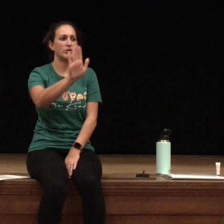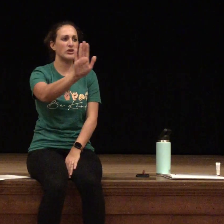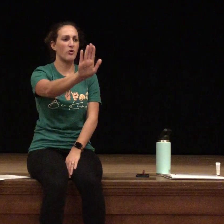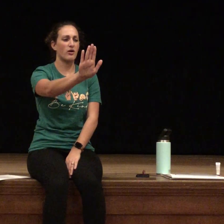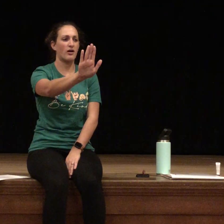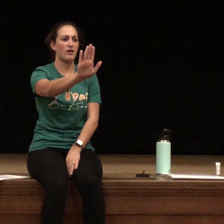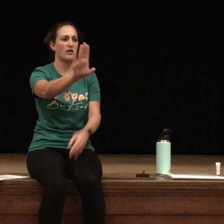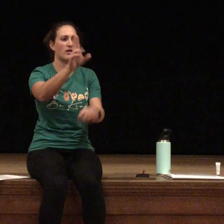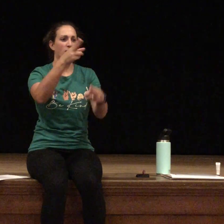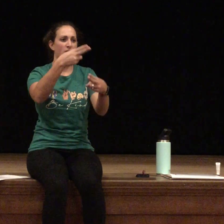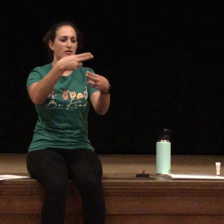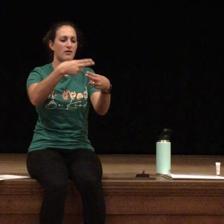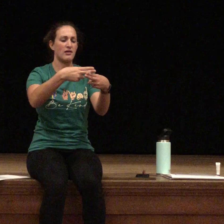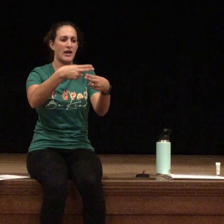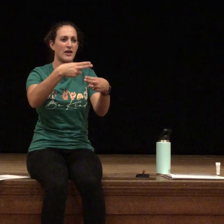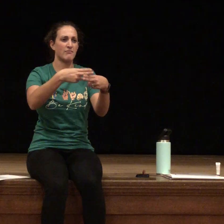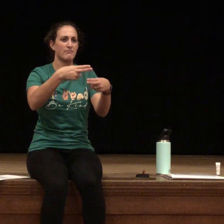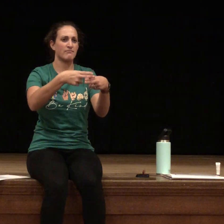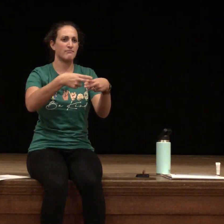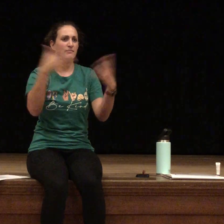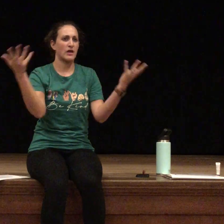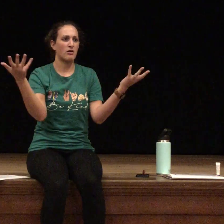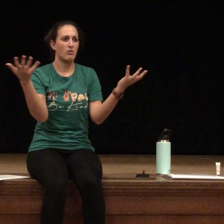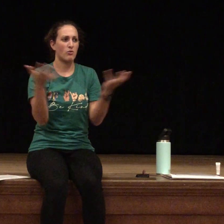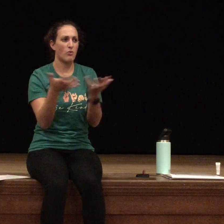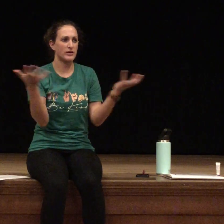be your name what?